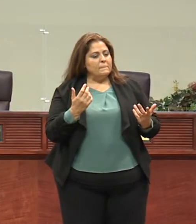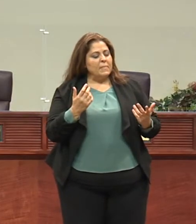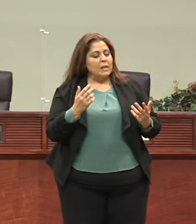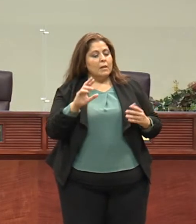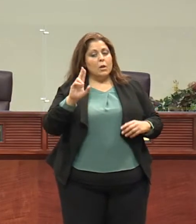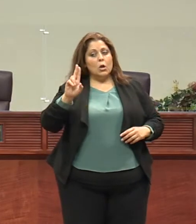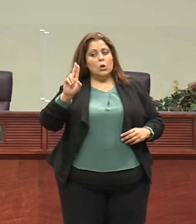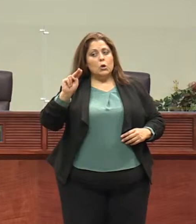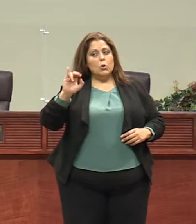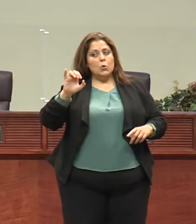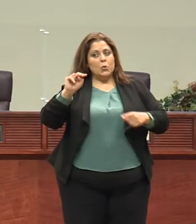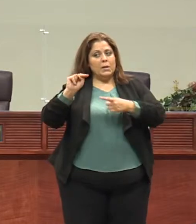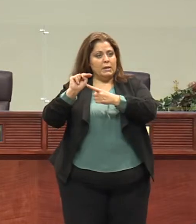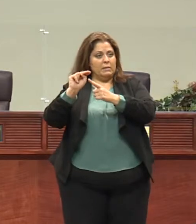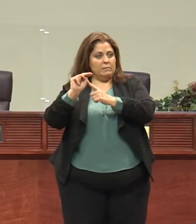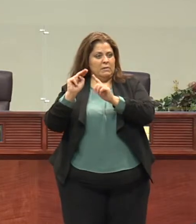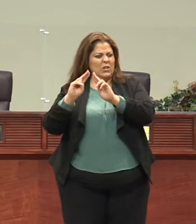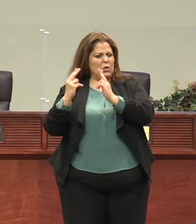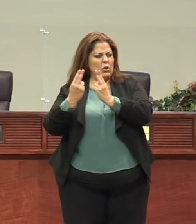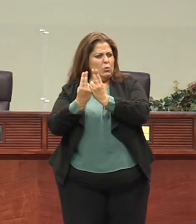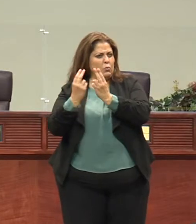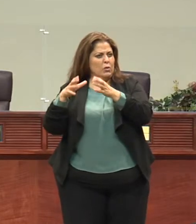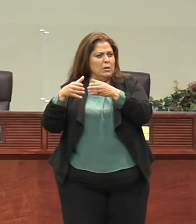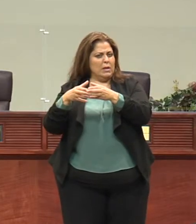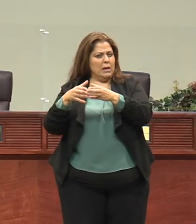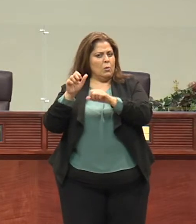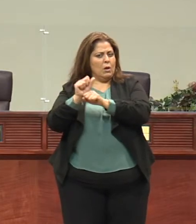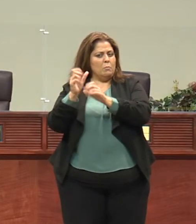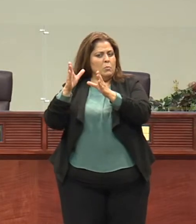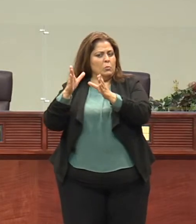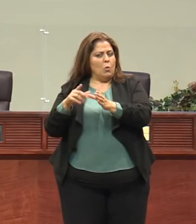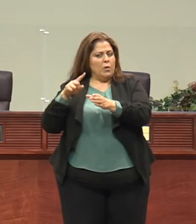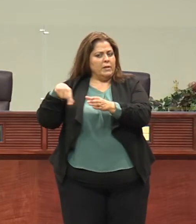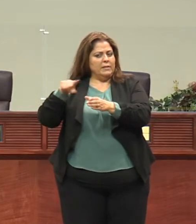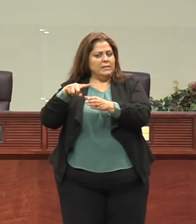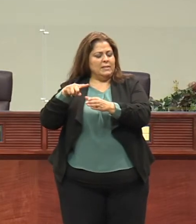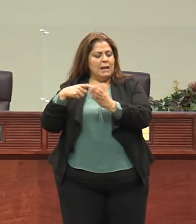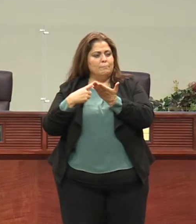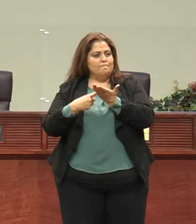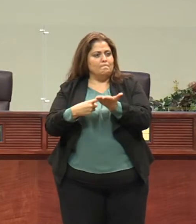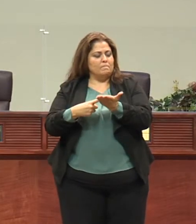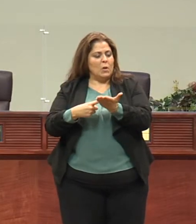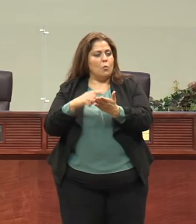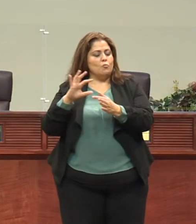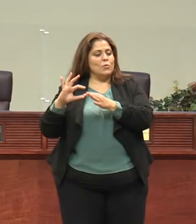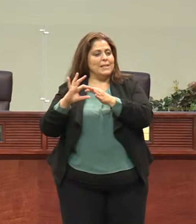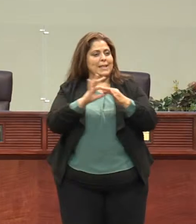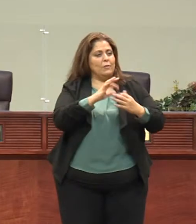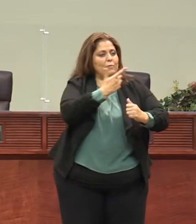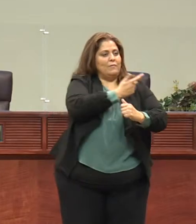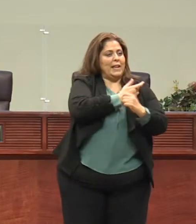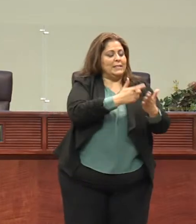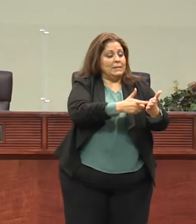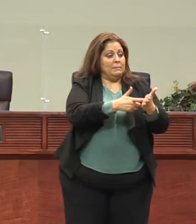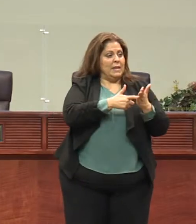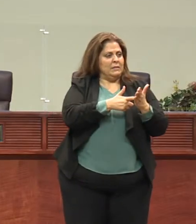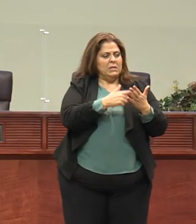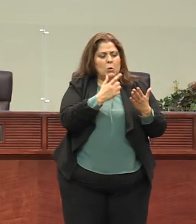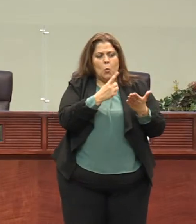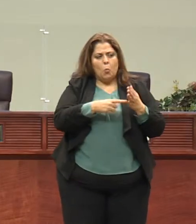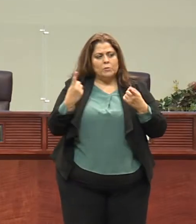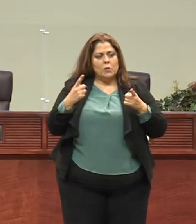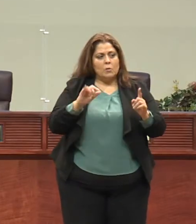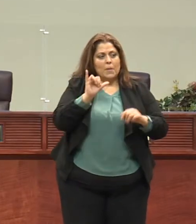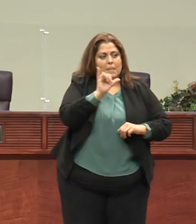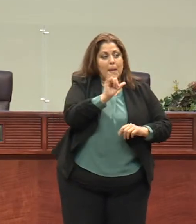union employees in regards to negotiations for the vaccine mandate, as well as any response you may have to the